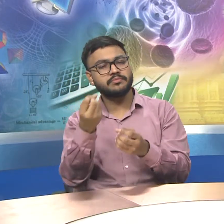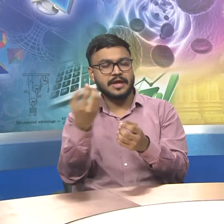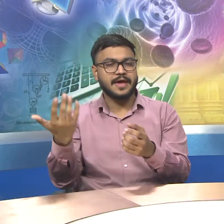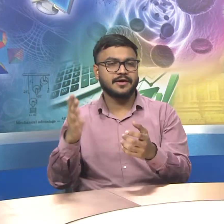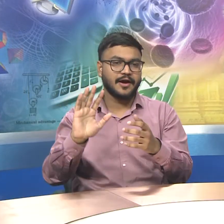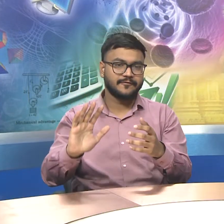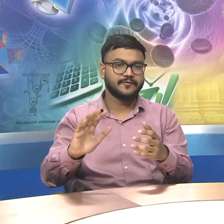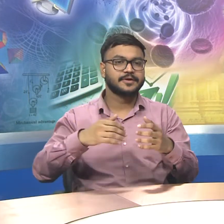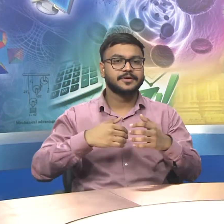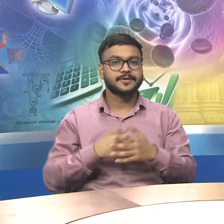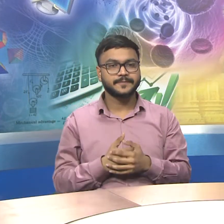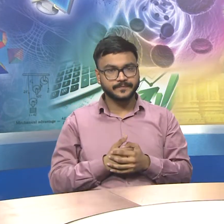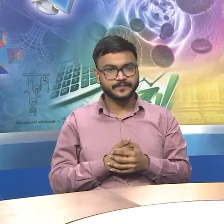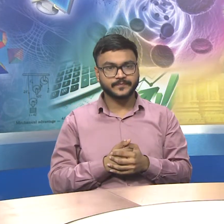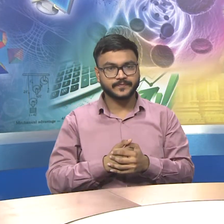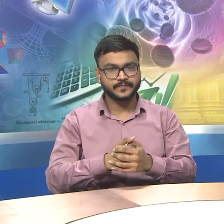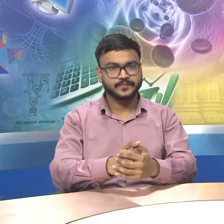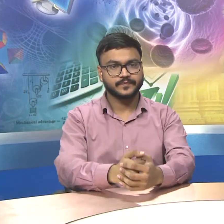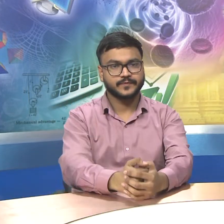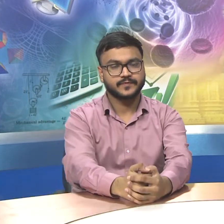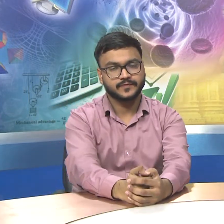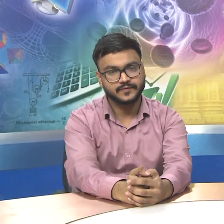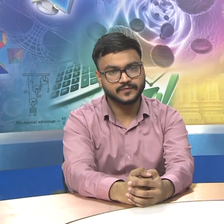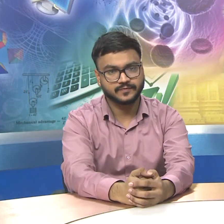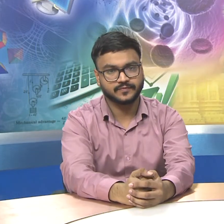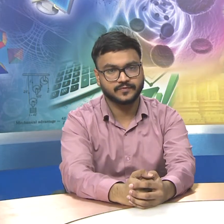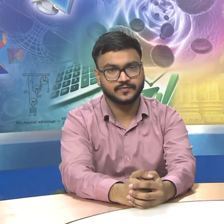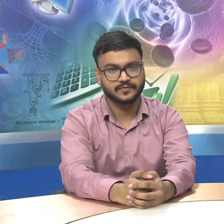They all signs are related to money.